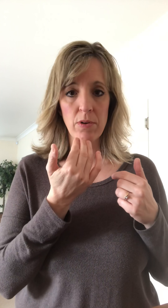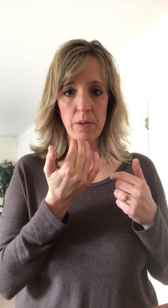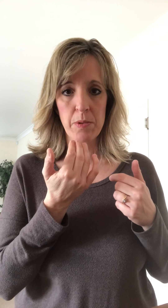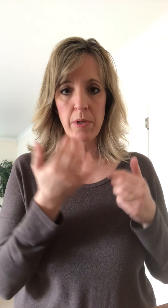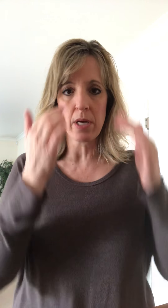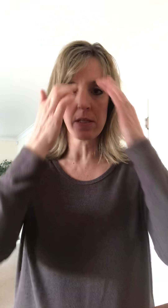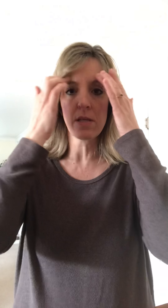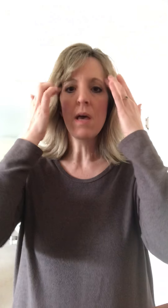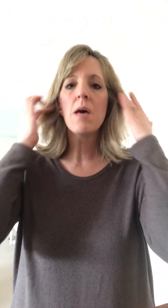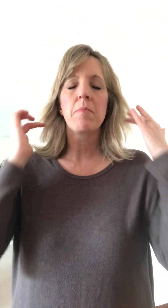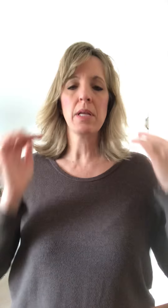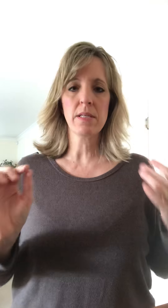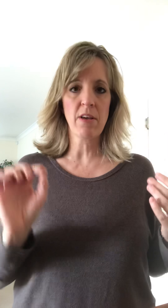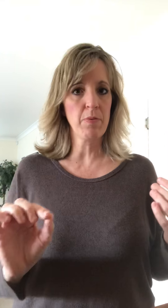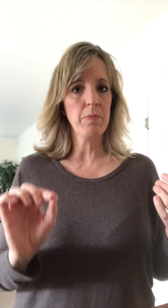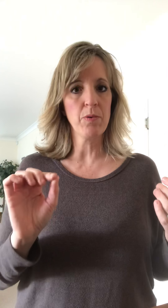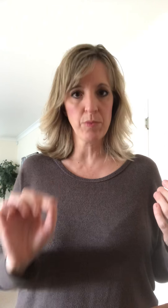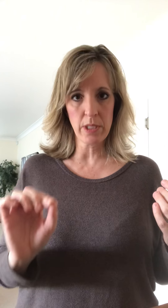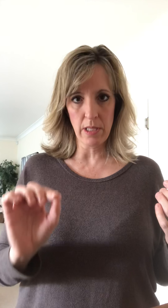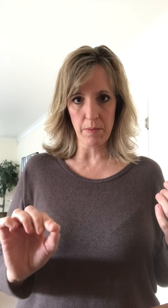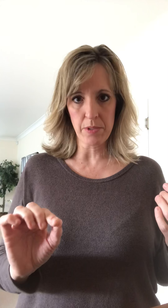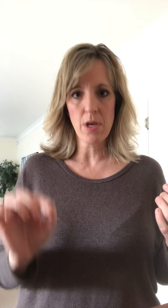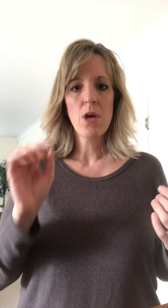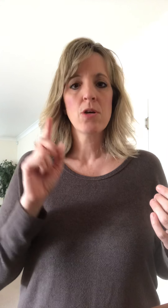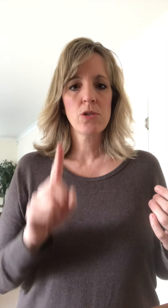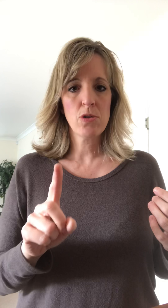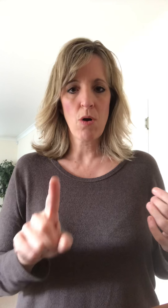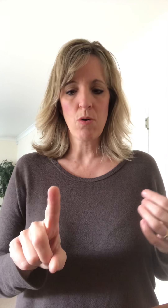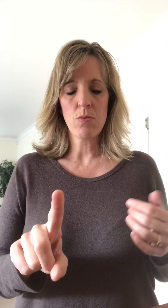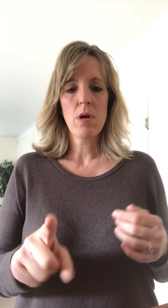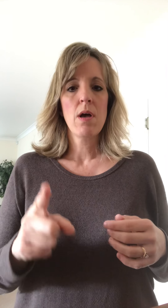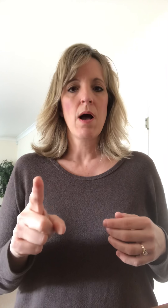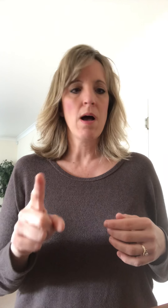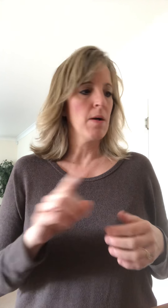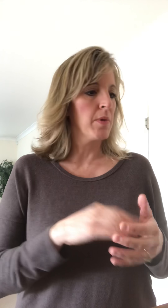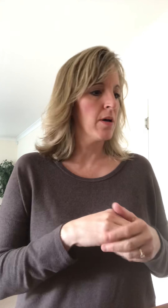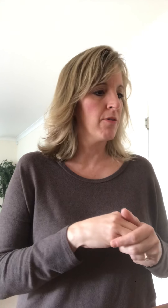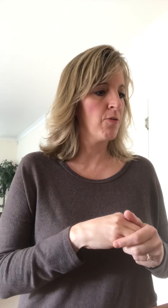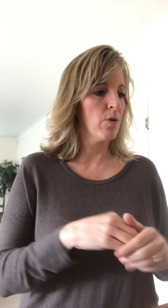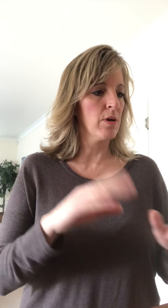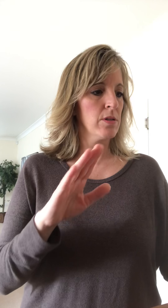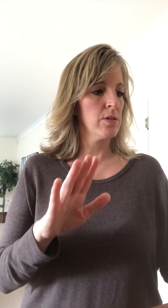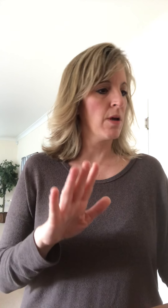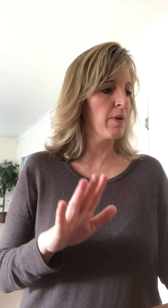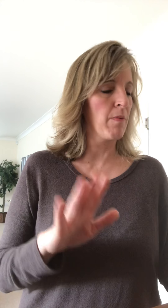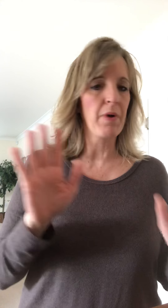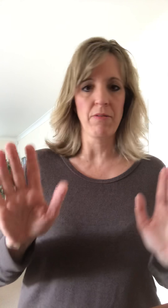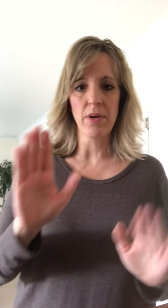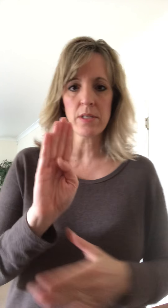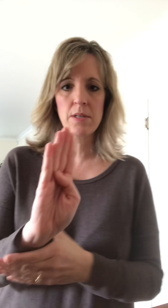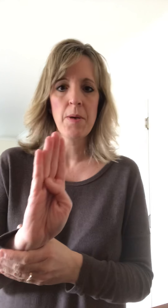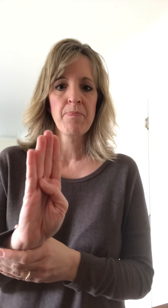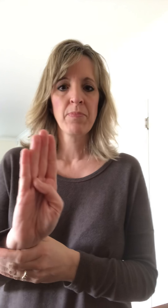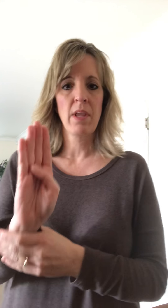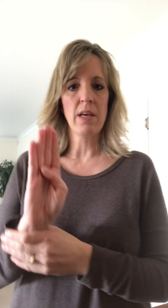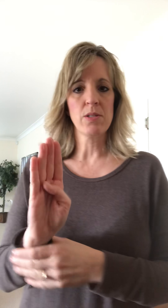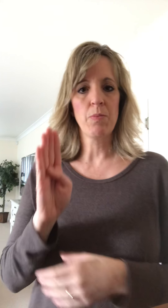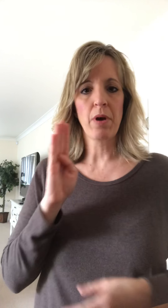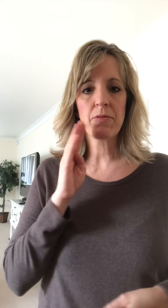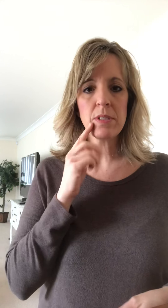lips because many deaf people read lips. So, so now we have breakfast. Okay, so breakfast